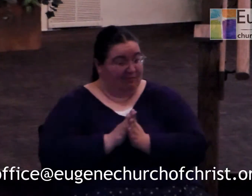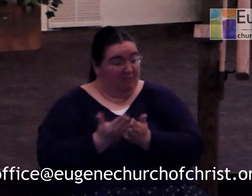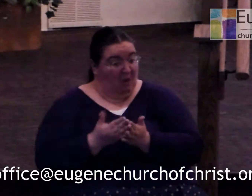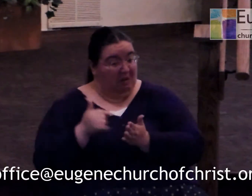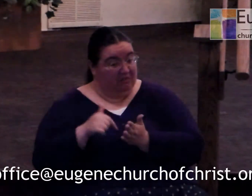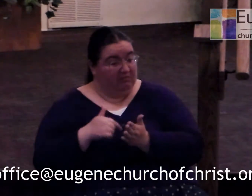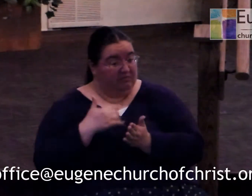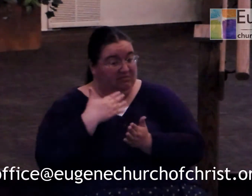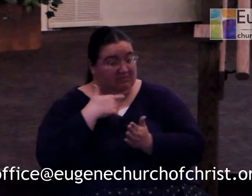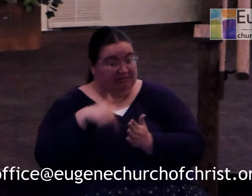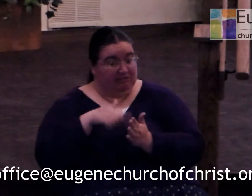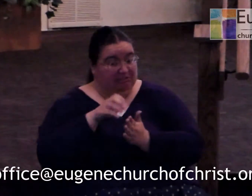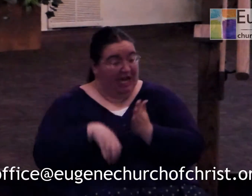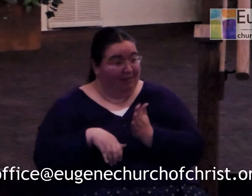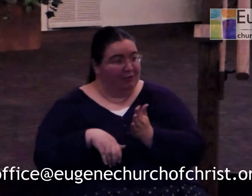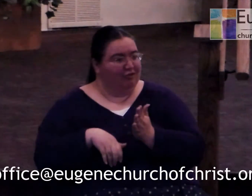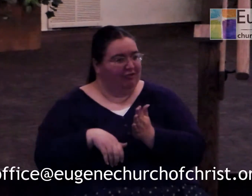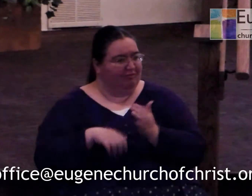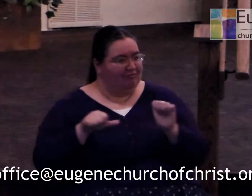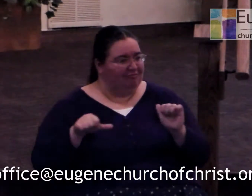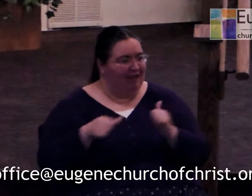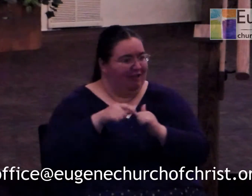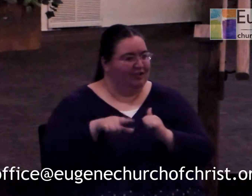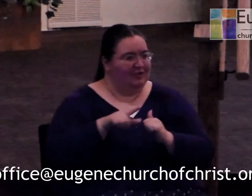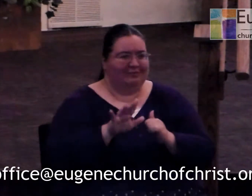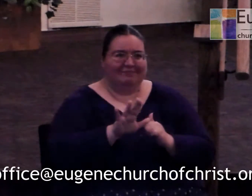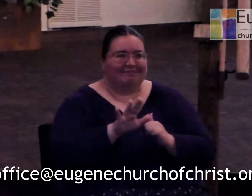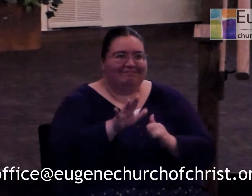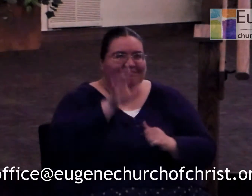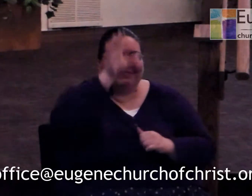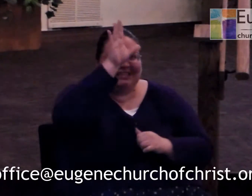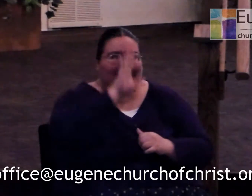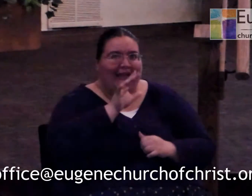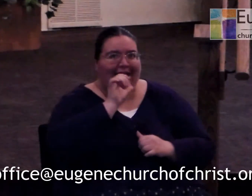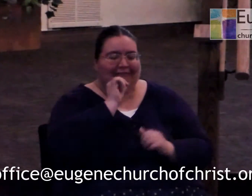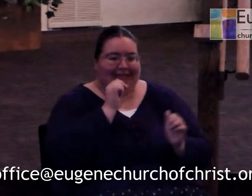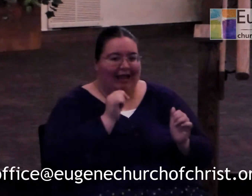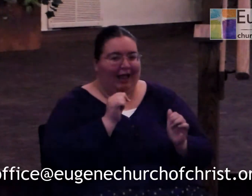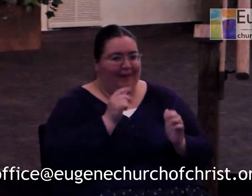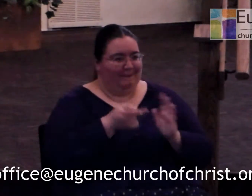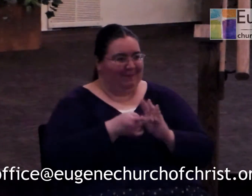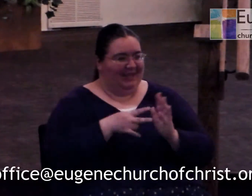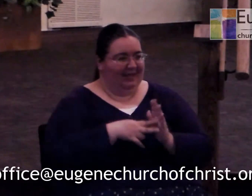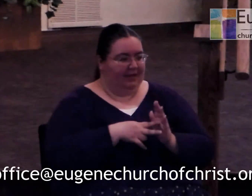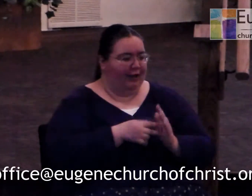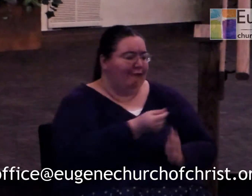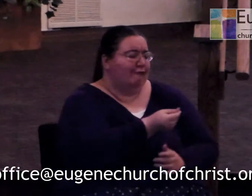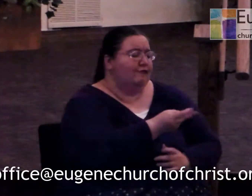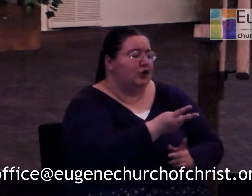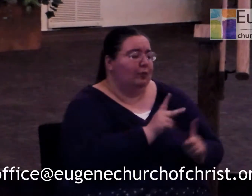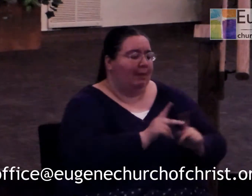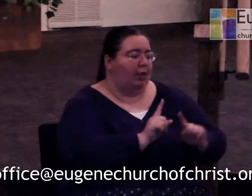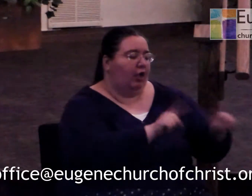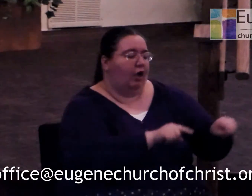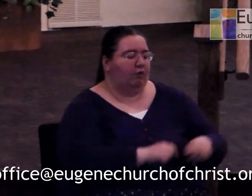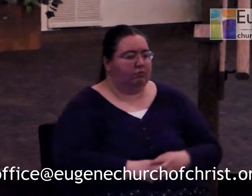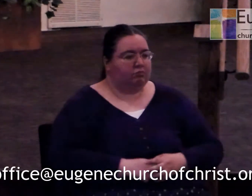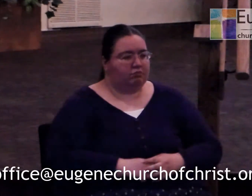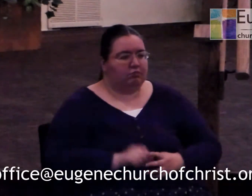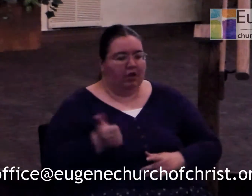book, that was never what God intended. That going was to be something that was done by a select few, and everybody else just kind of